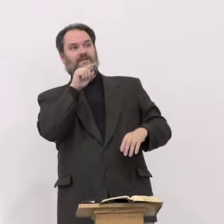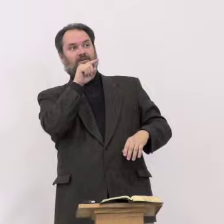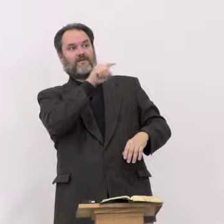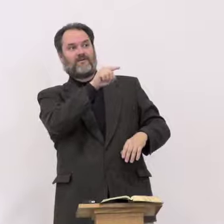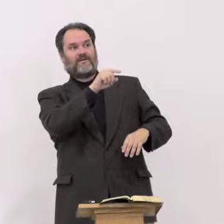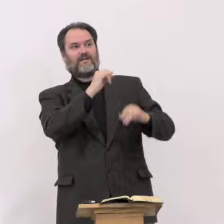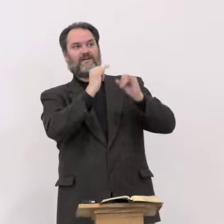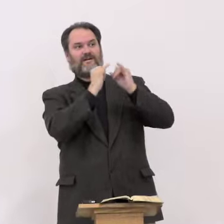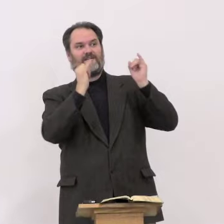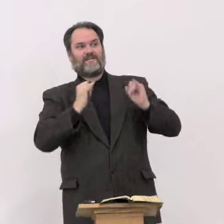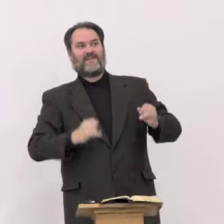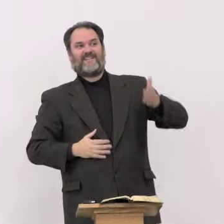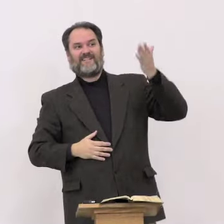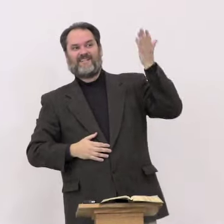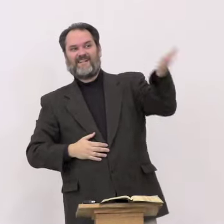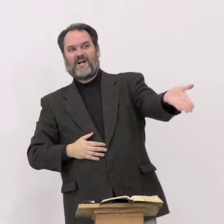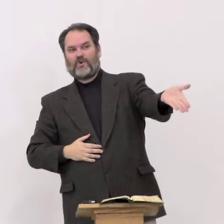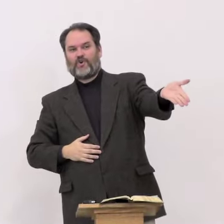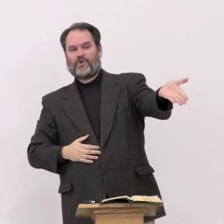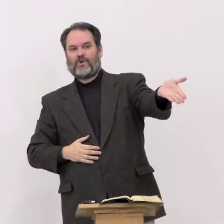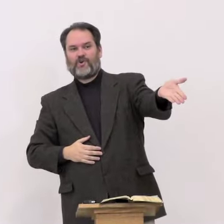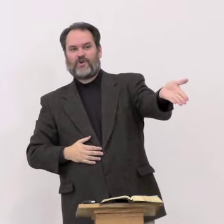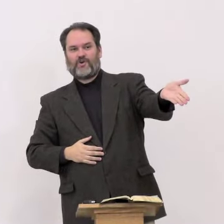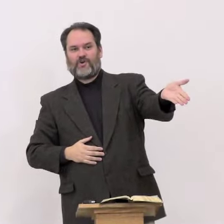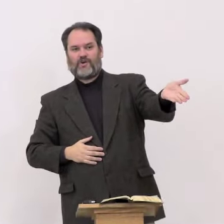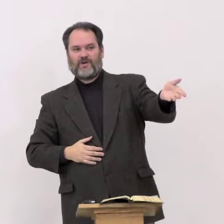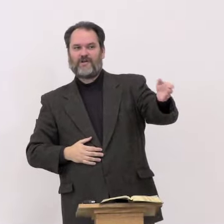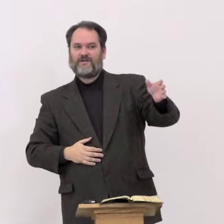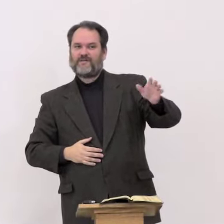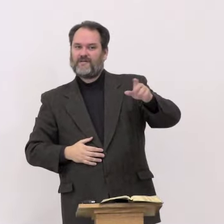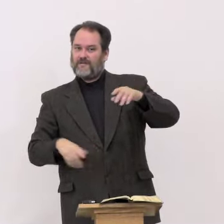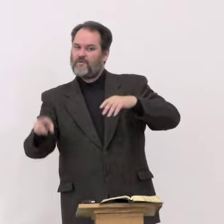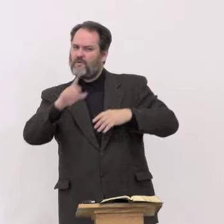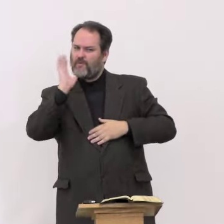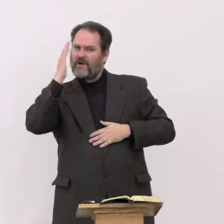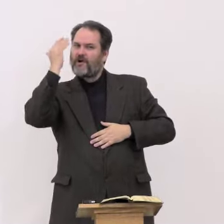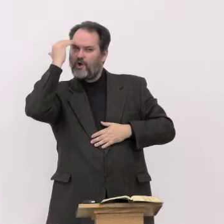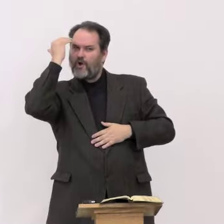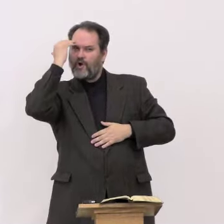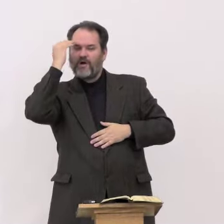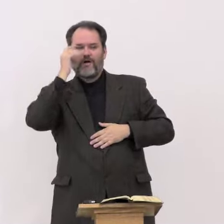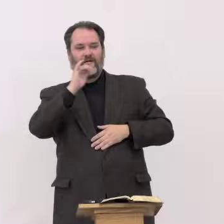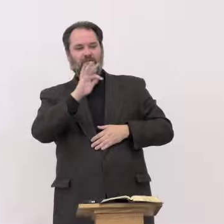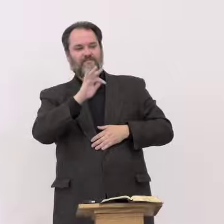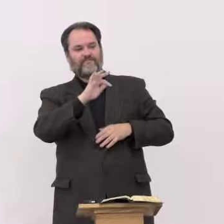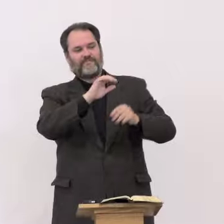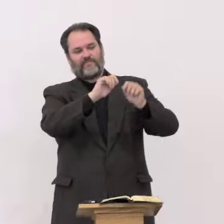get really upset, he gets so mad, and it really just proves the point.